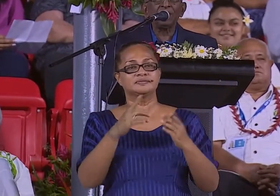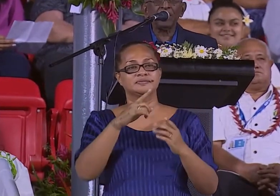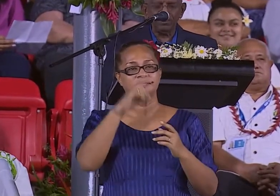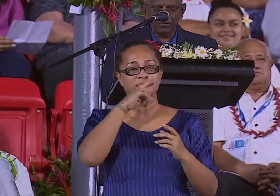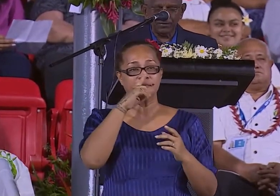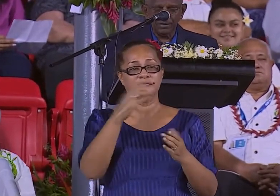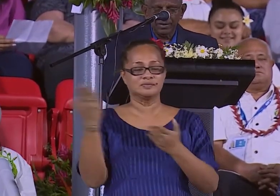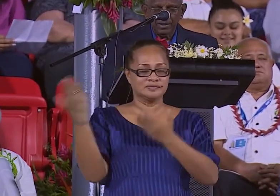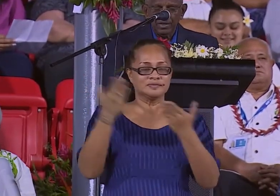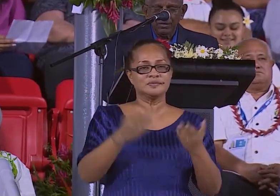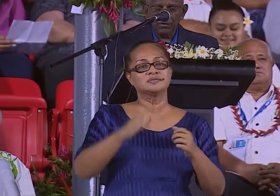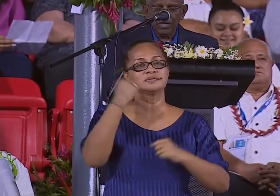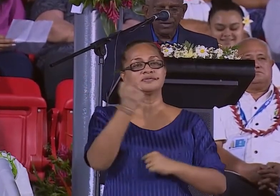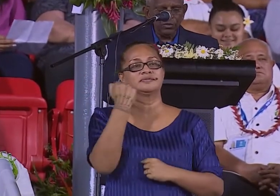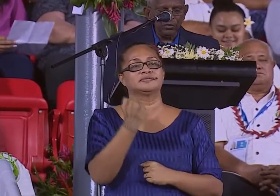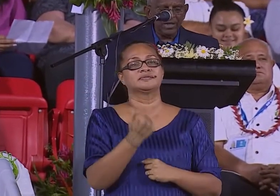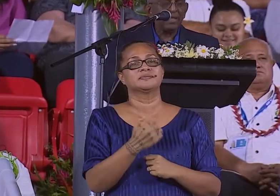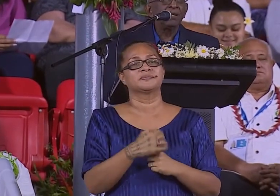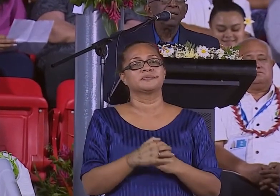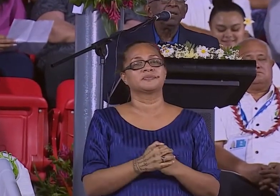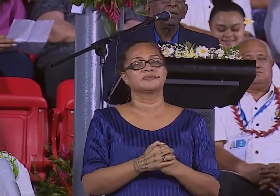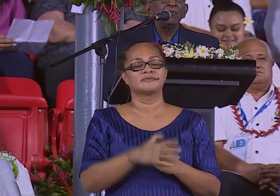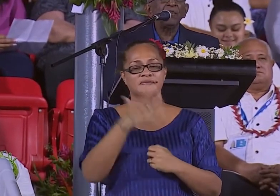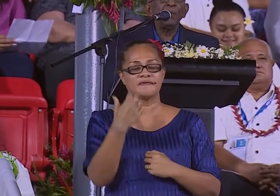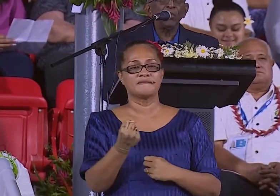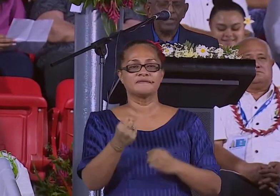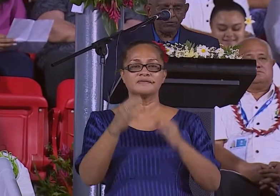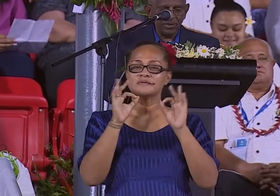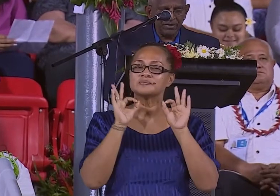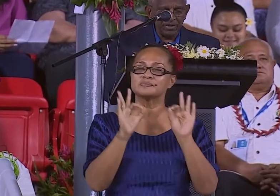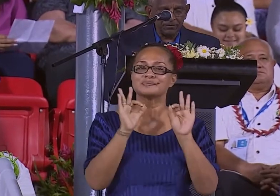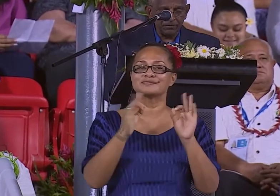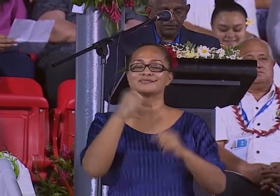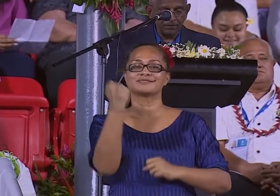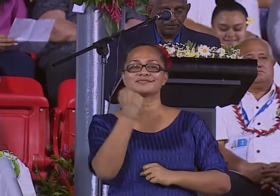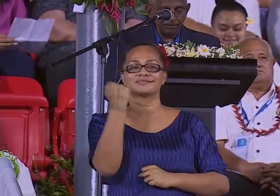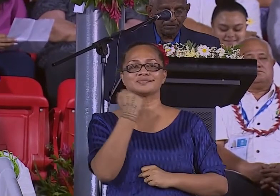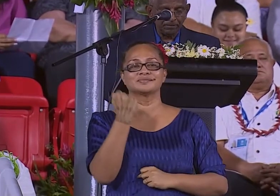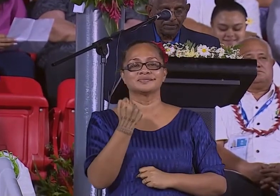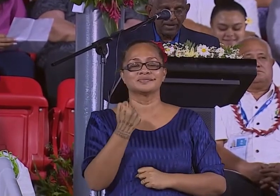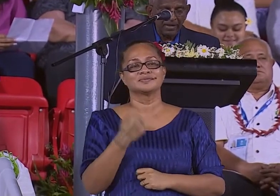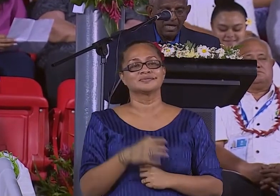of excellence to have a unique Samoan experience.